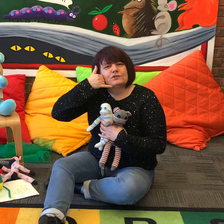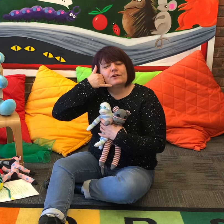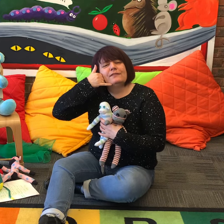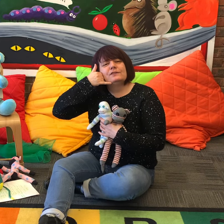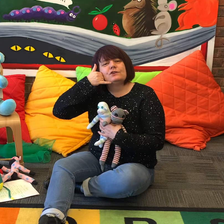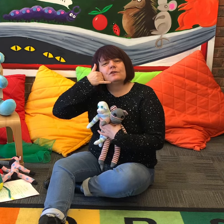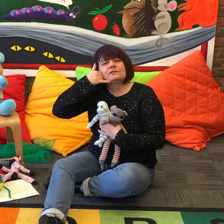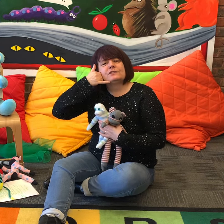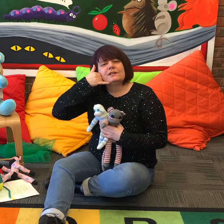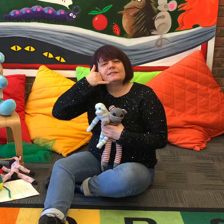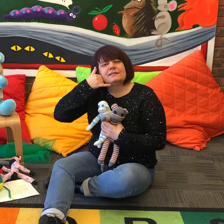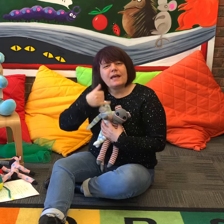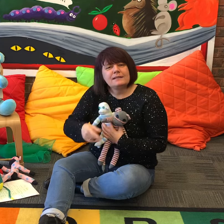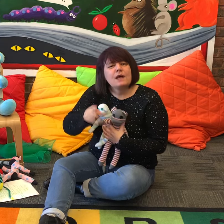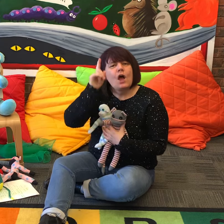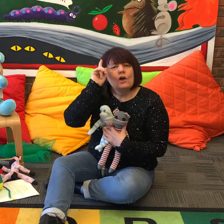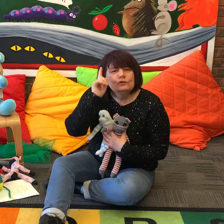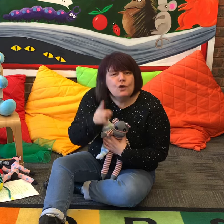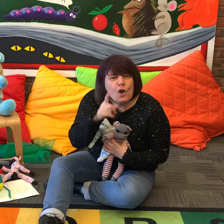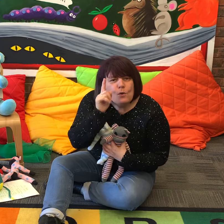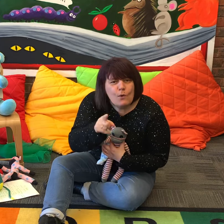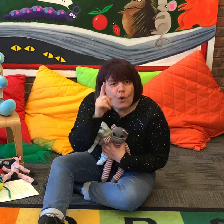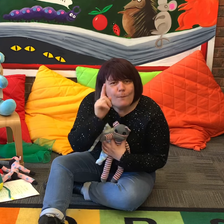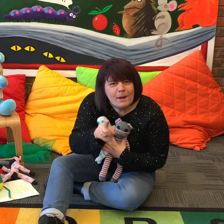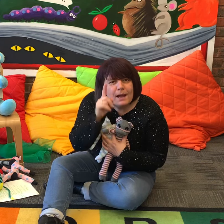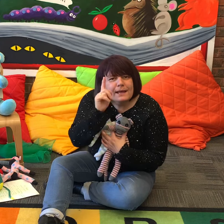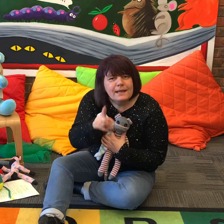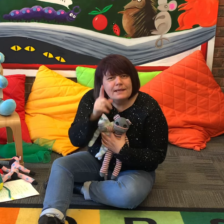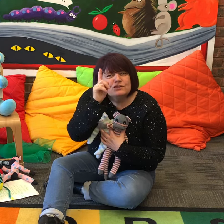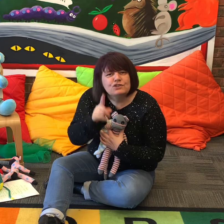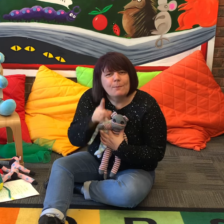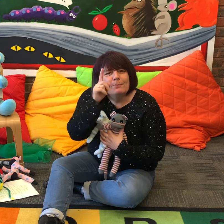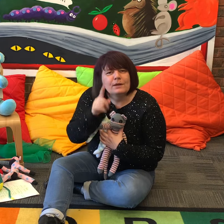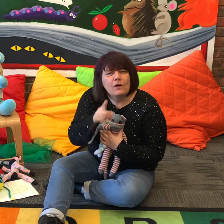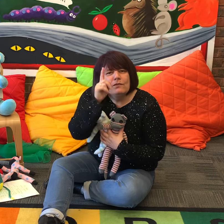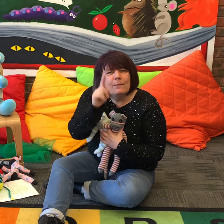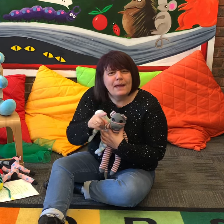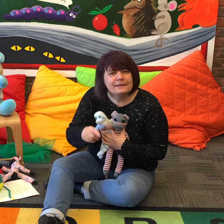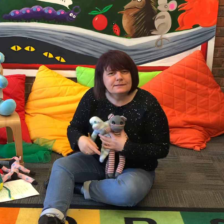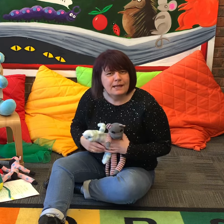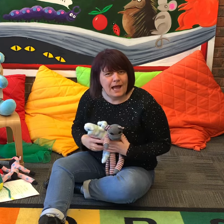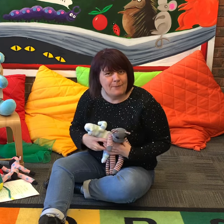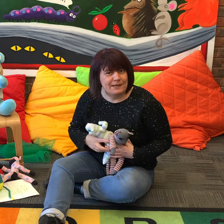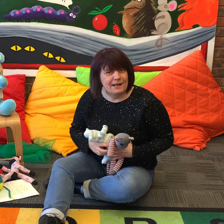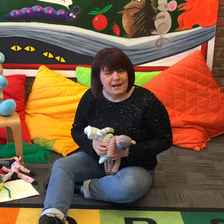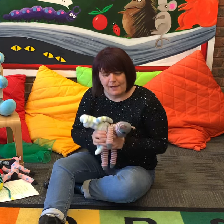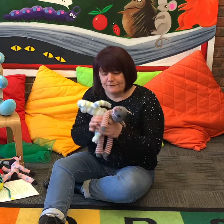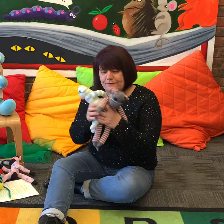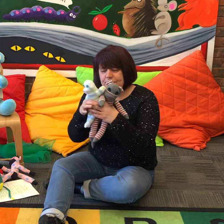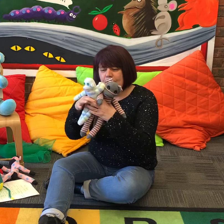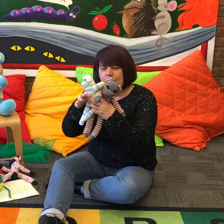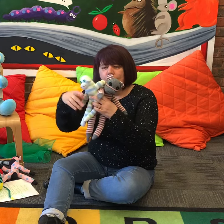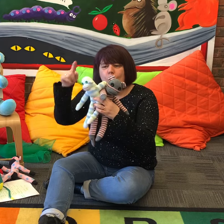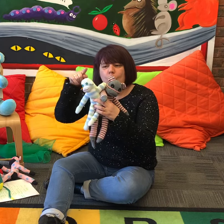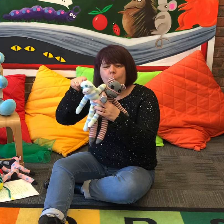and the doctor said, no more monkeys jumping on the bed. How many are left?